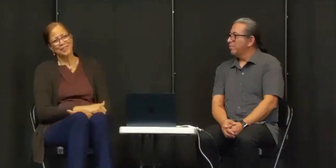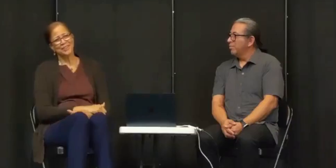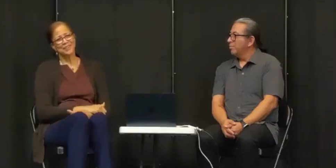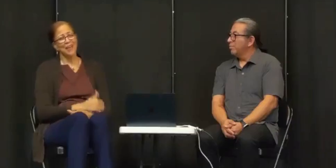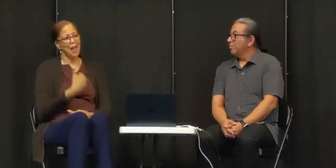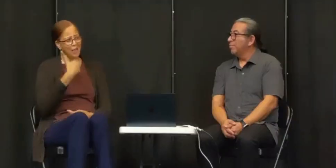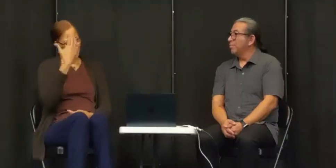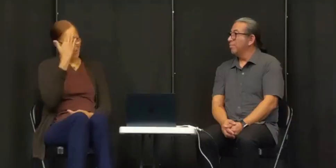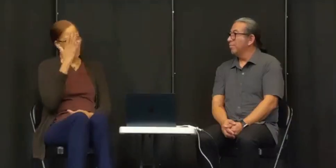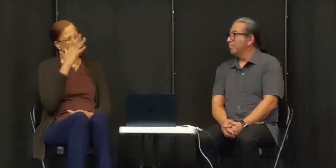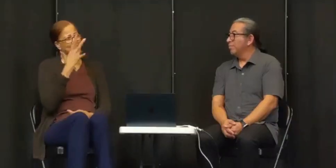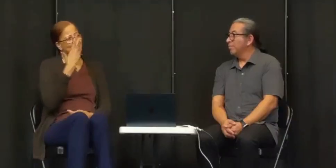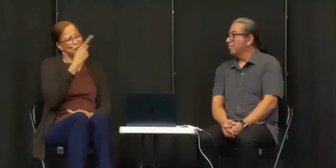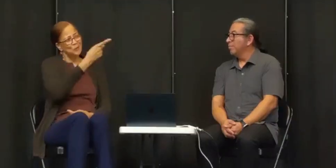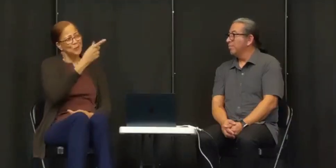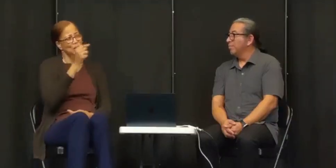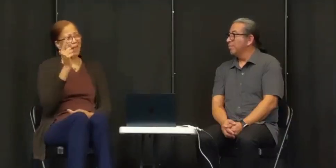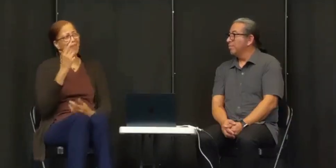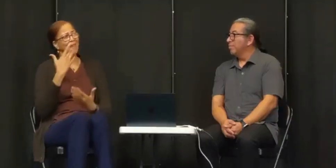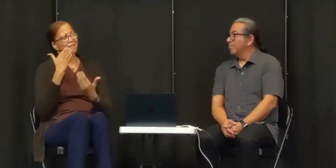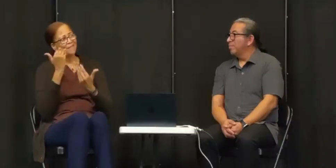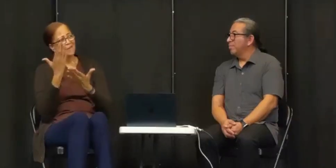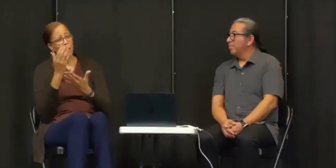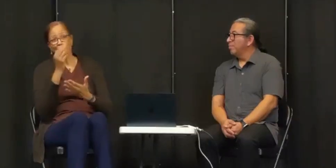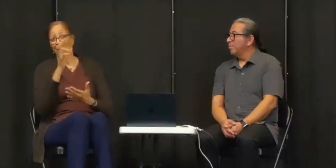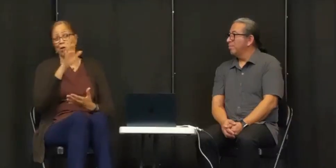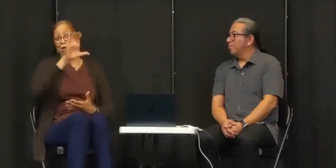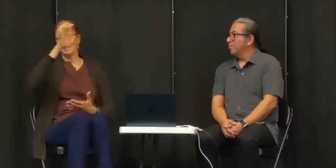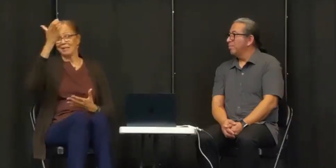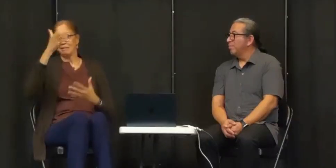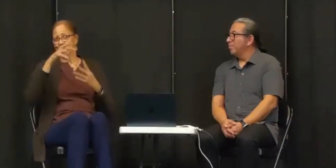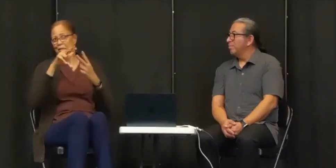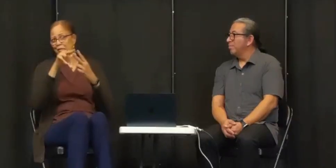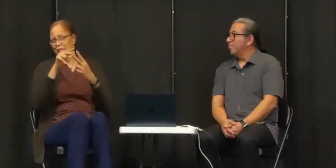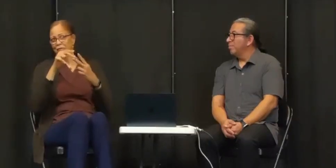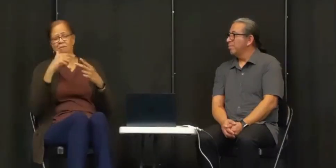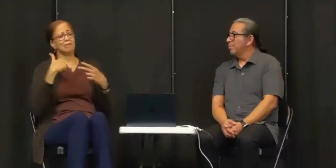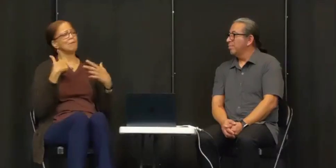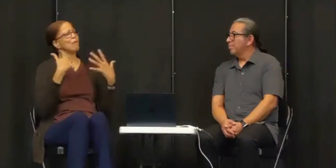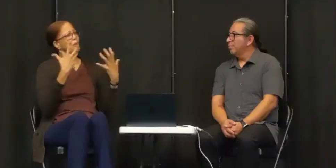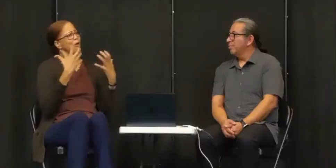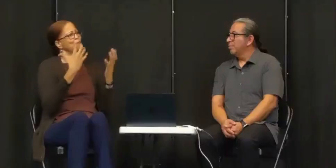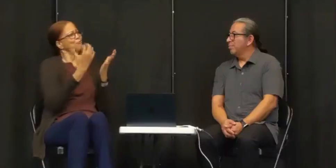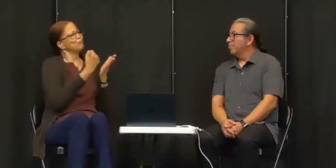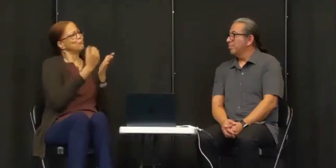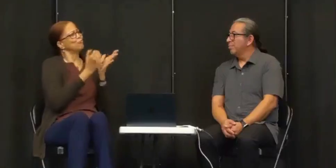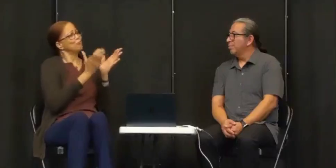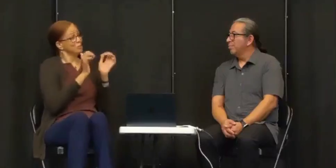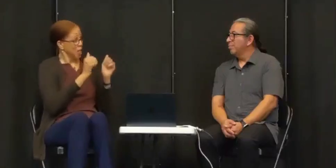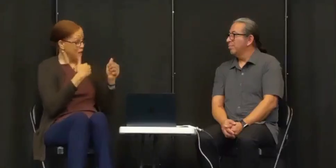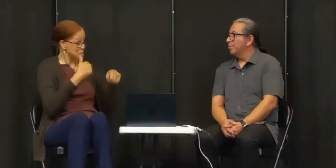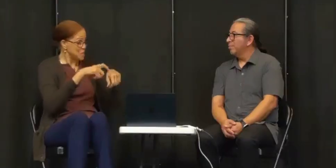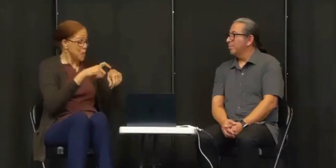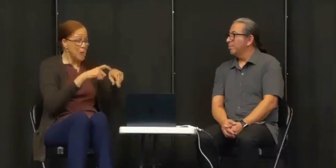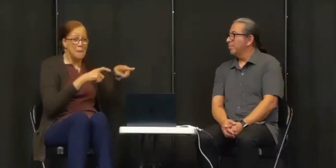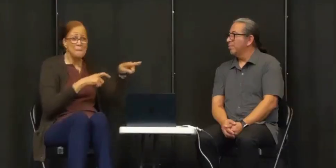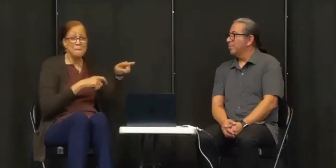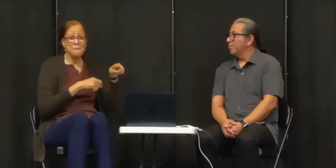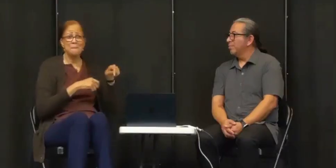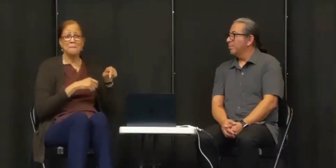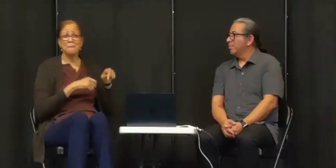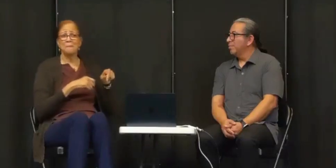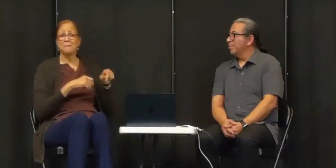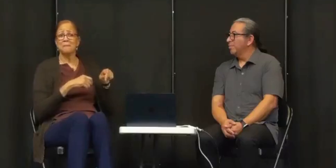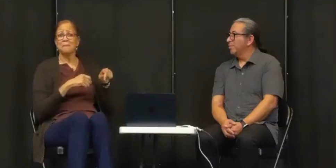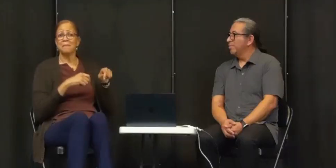an interpreter. I want to know you better. I want to be able to see you at Thanksgiving or Christmas, whatever Thanksgiving or the holiday may be, and say,